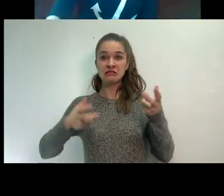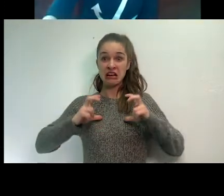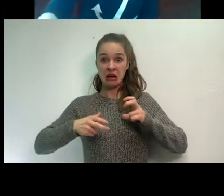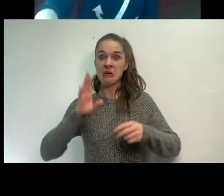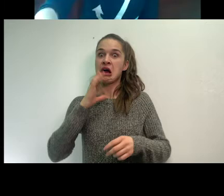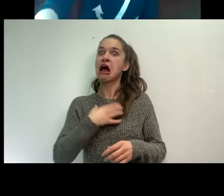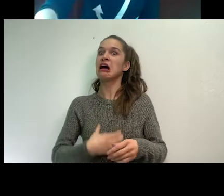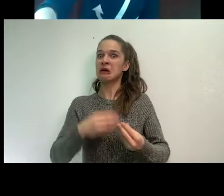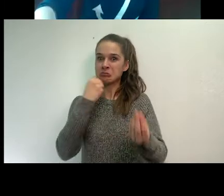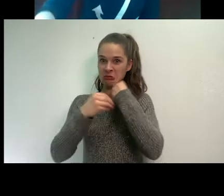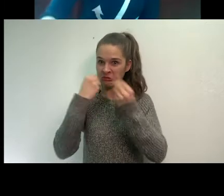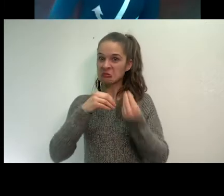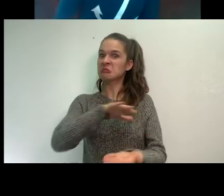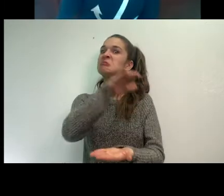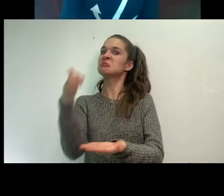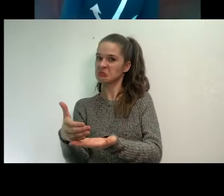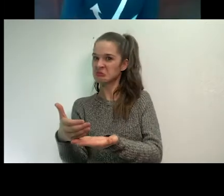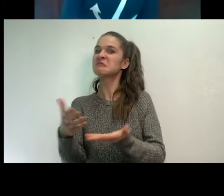sandwiches.